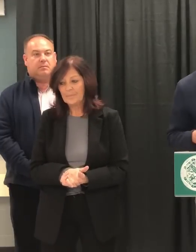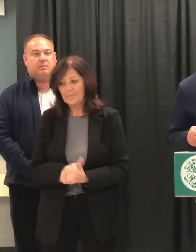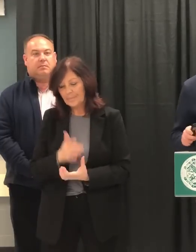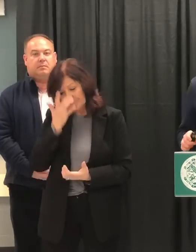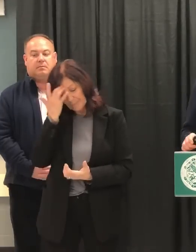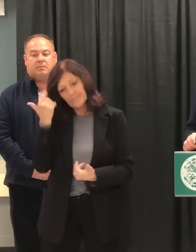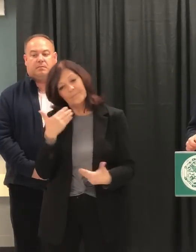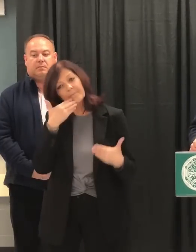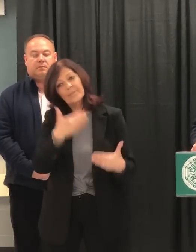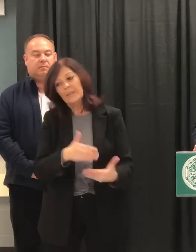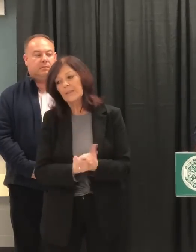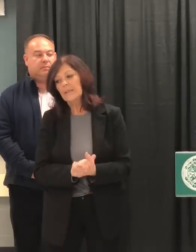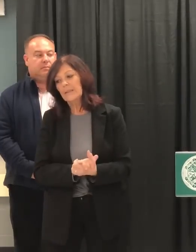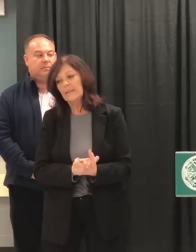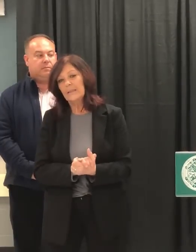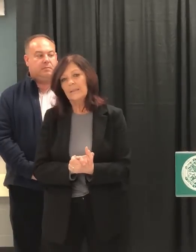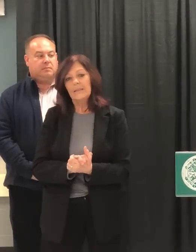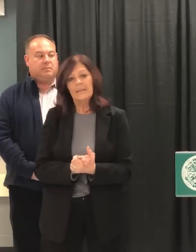Thank you, Dr. Burstein.